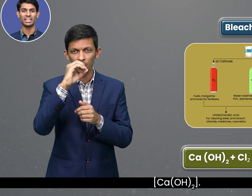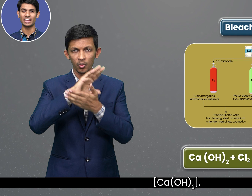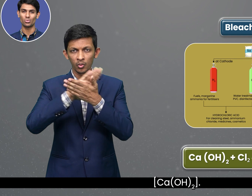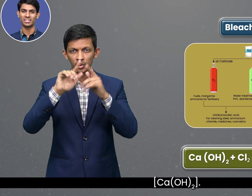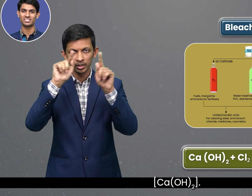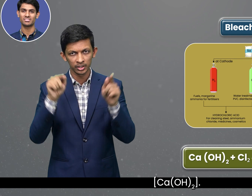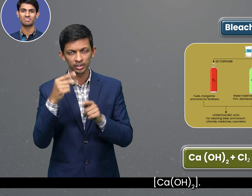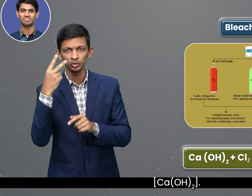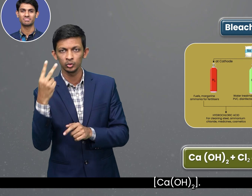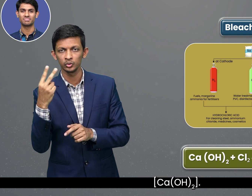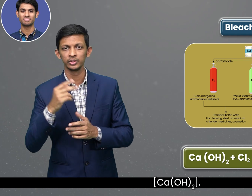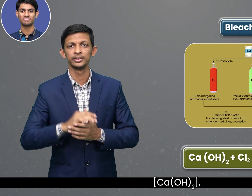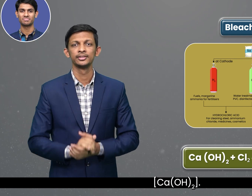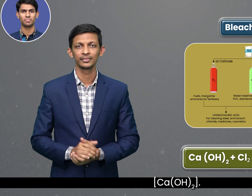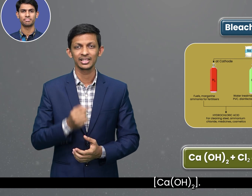CaOH taken twice.